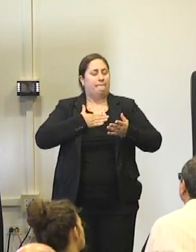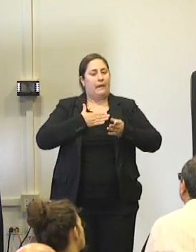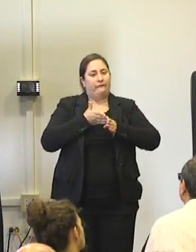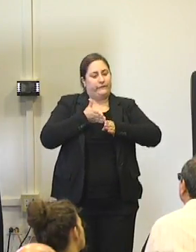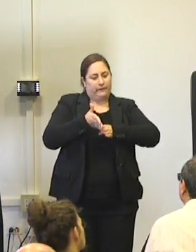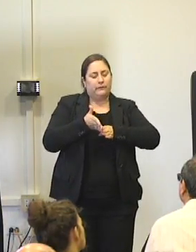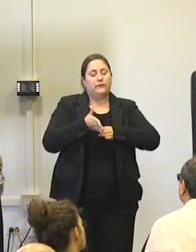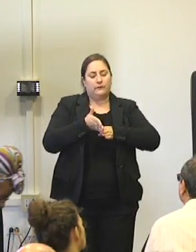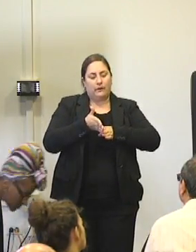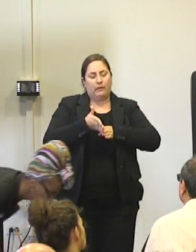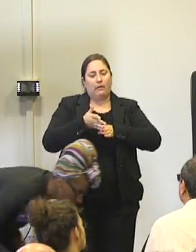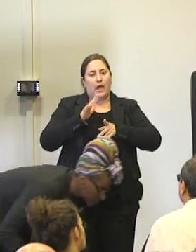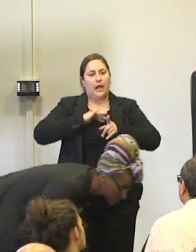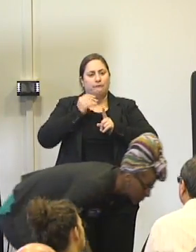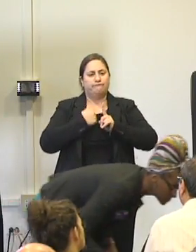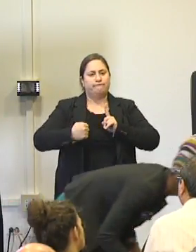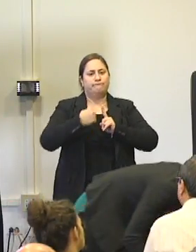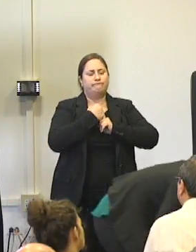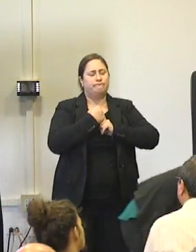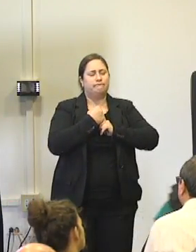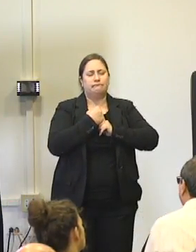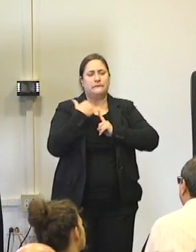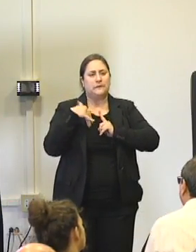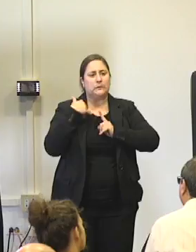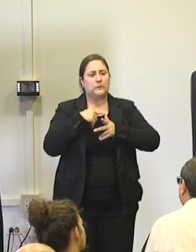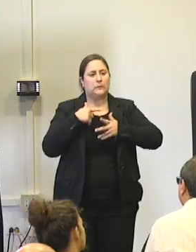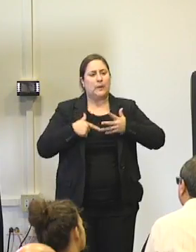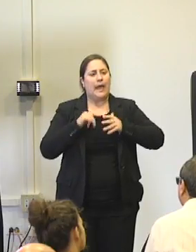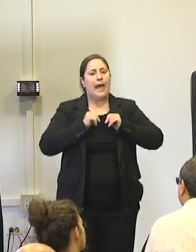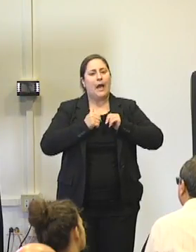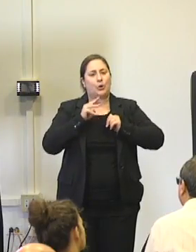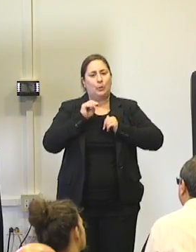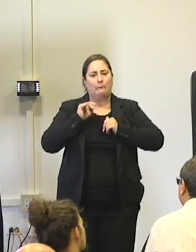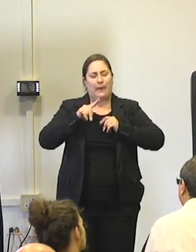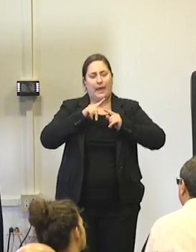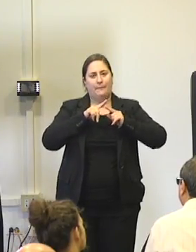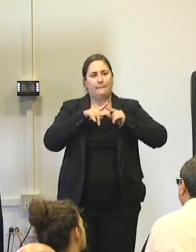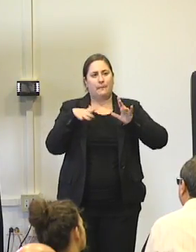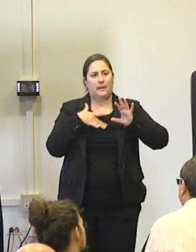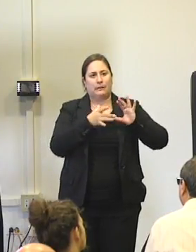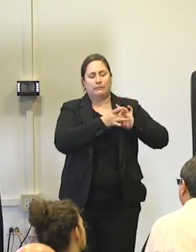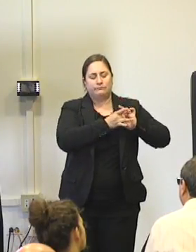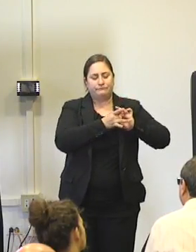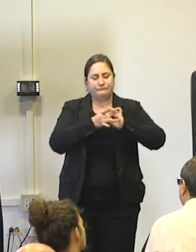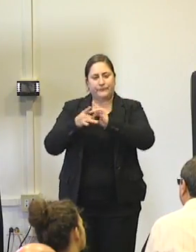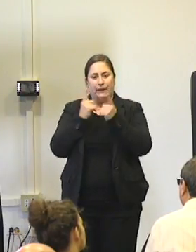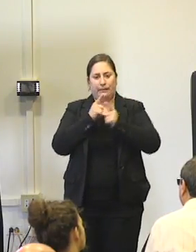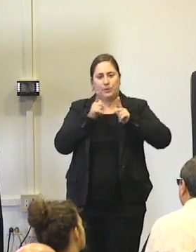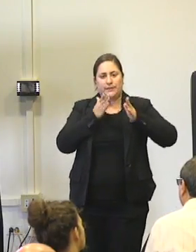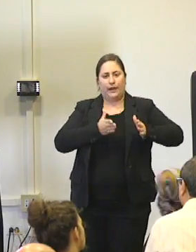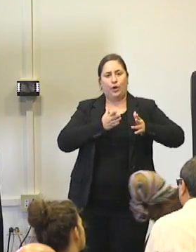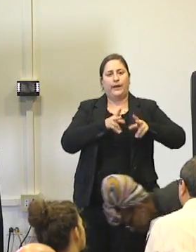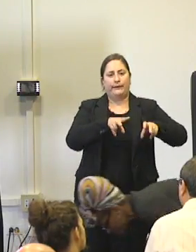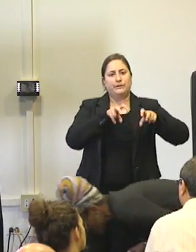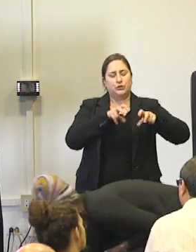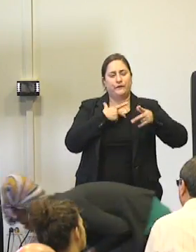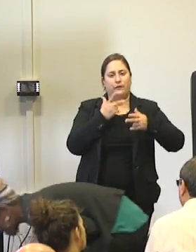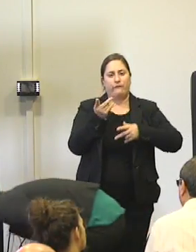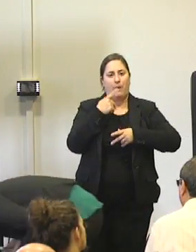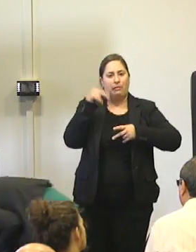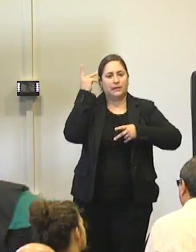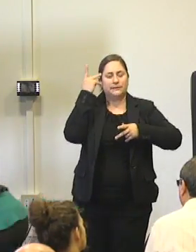interest. I was struck by a lot of things, the way that you map out the continuity of libertarian conservative